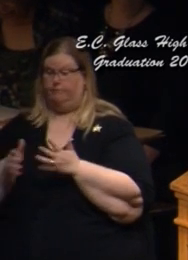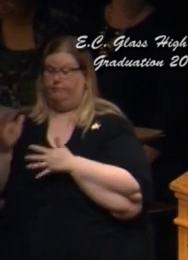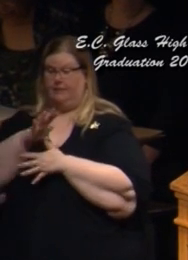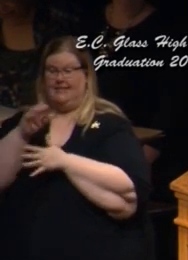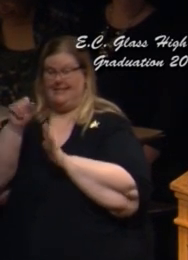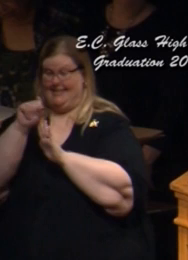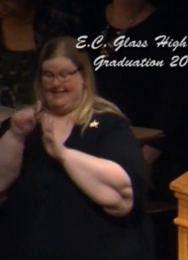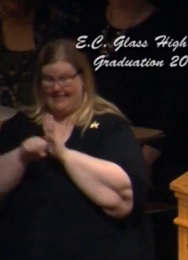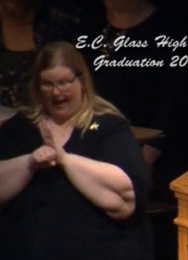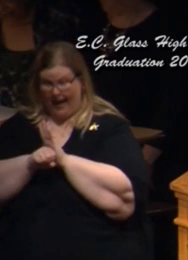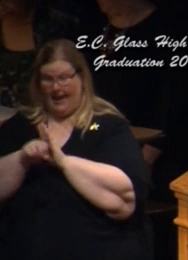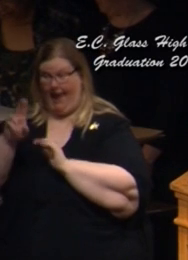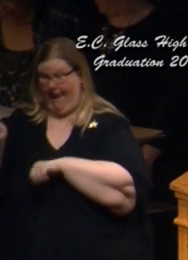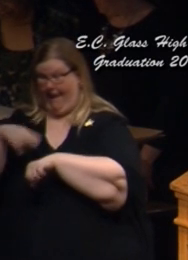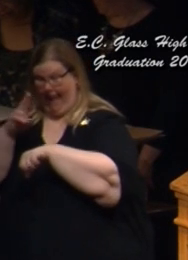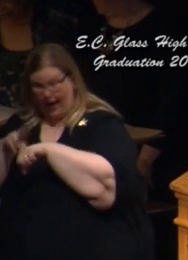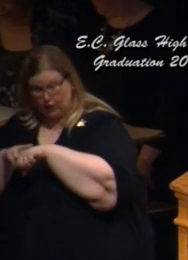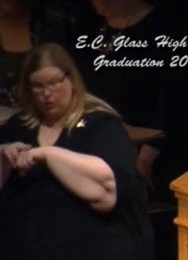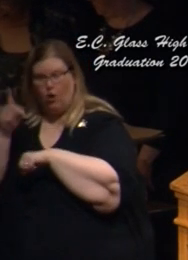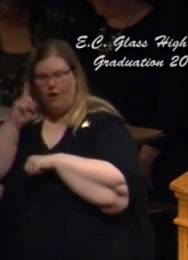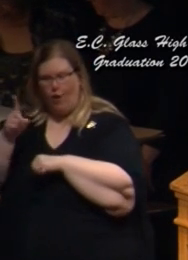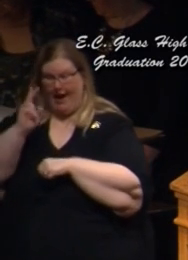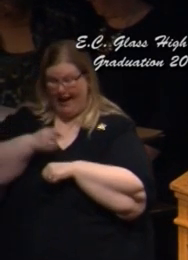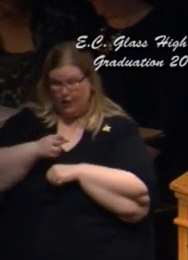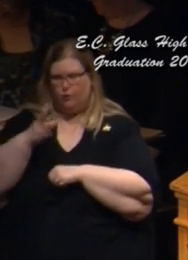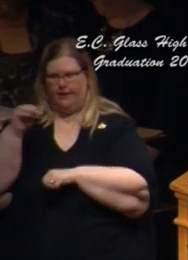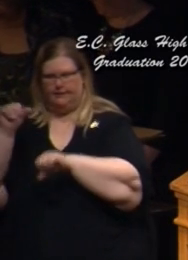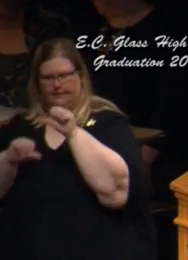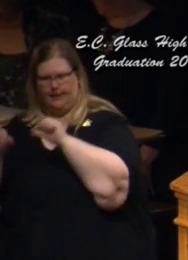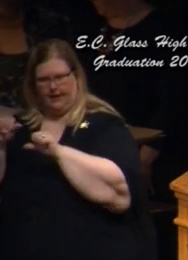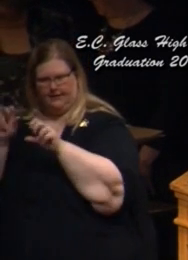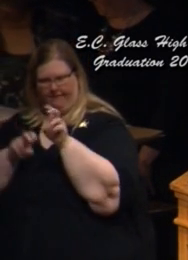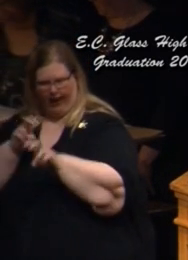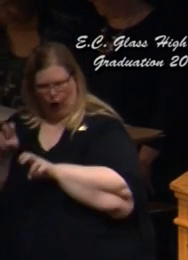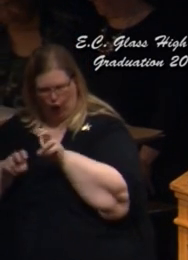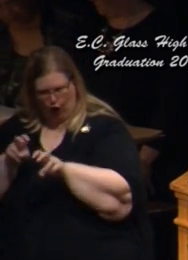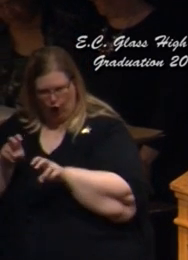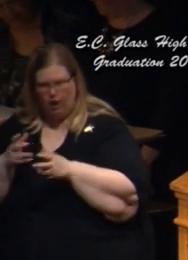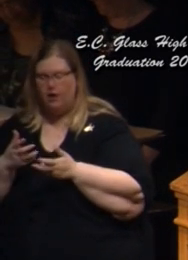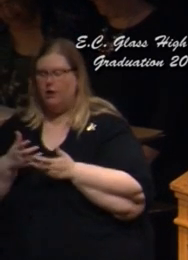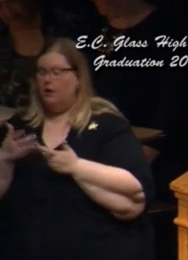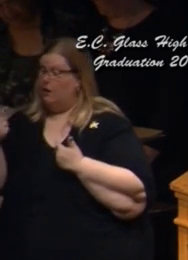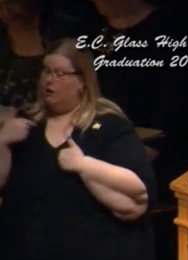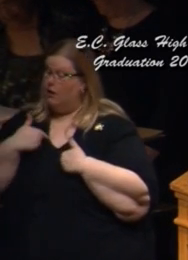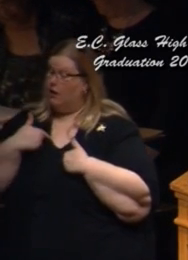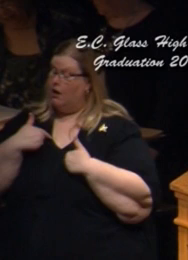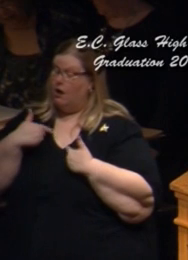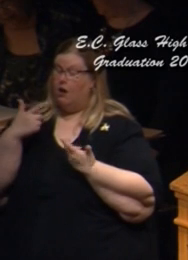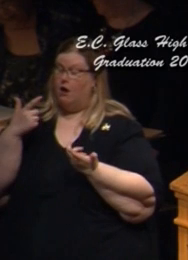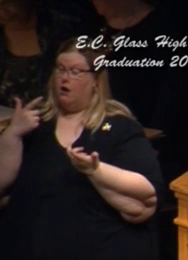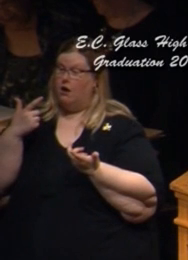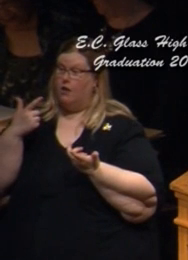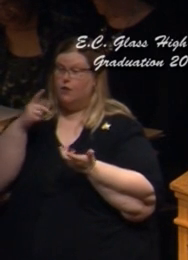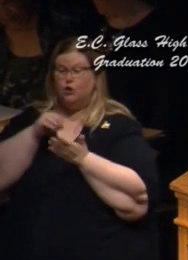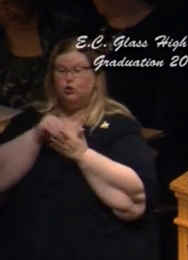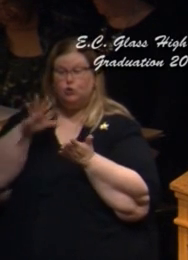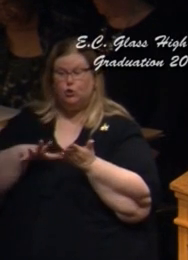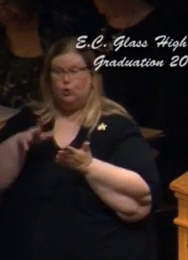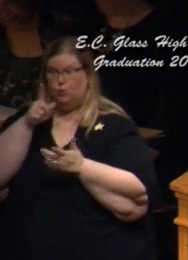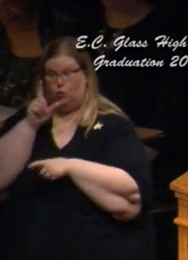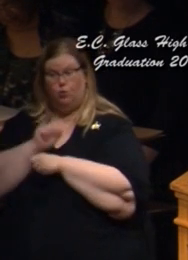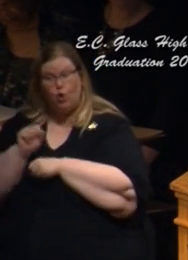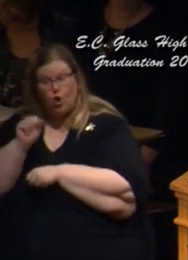levels for History Day and Science Fair competitions. I also want to acknowledge the students who've had to